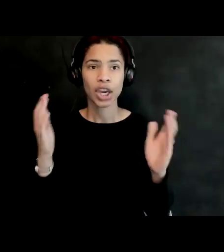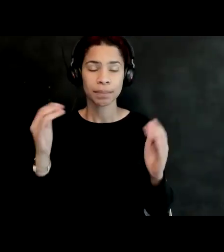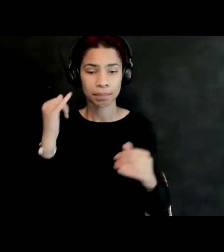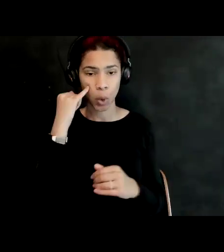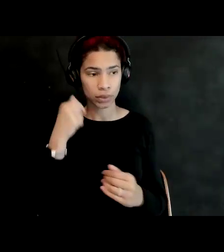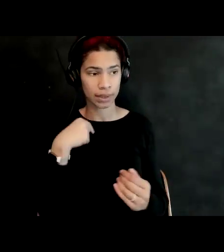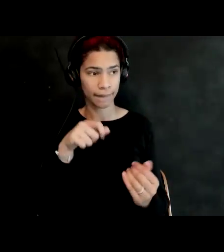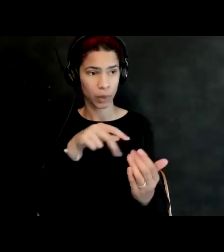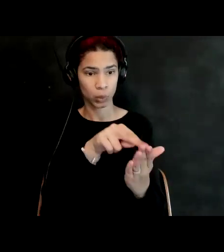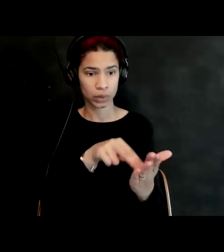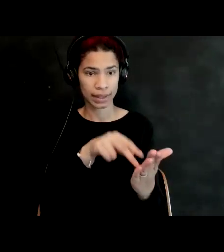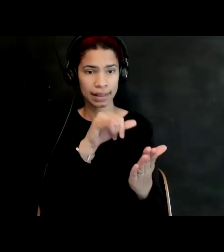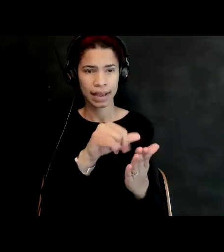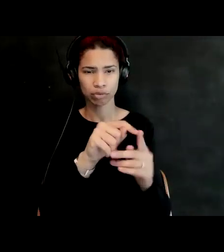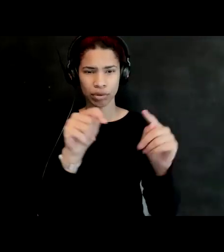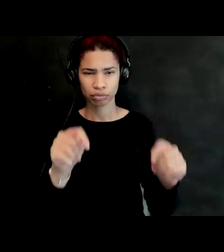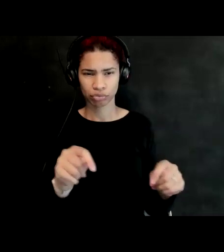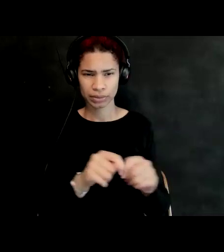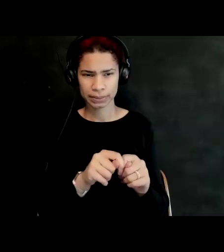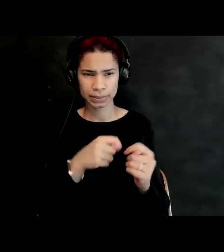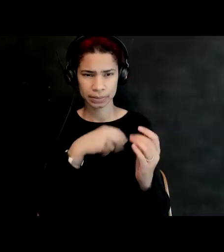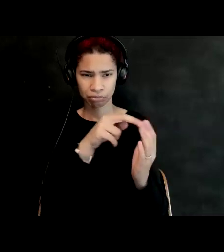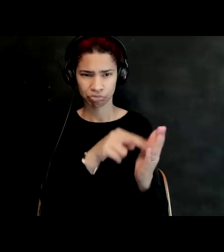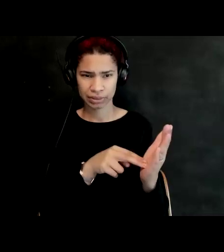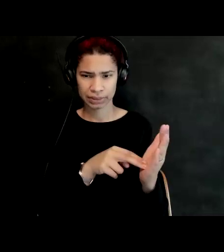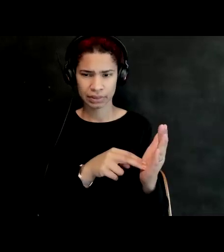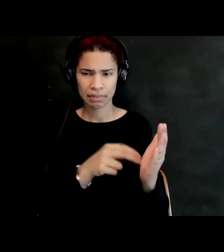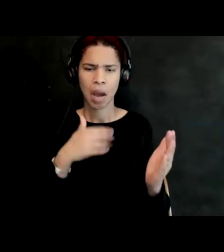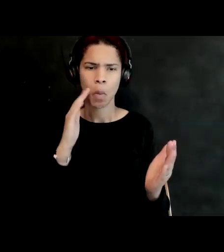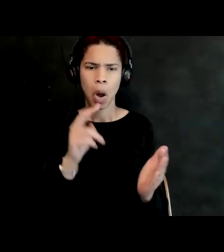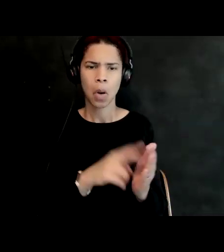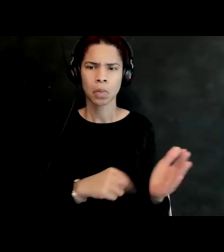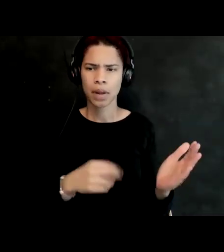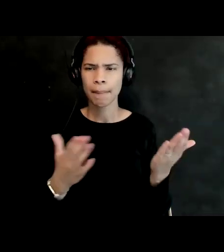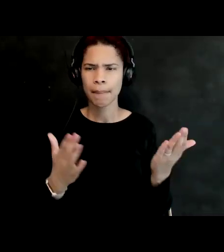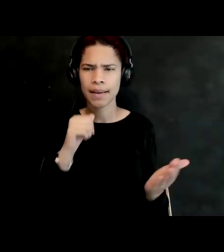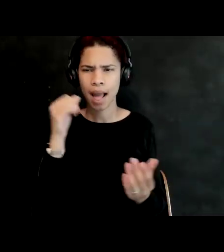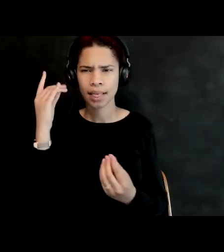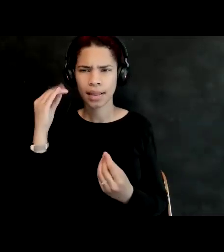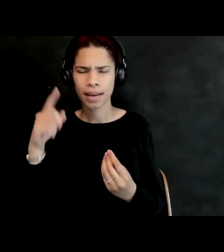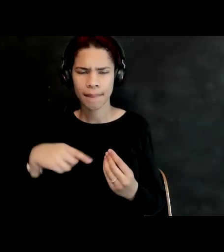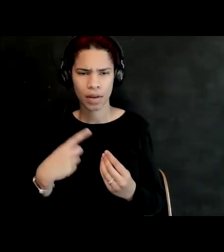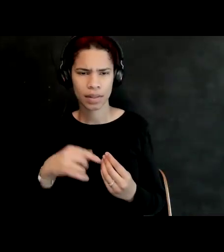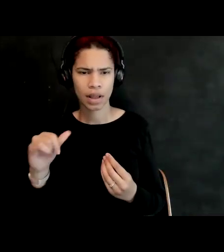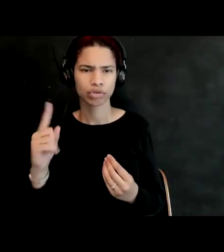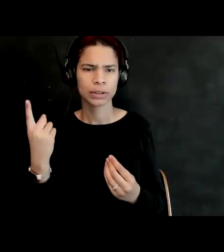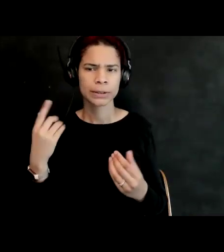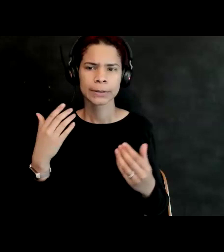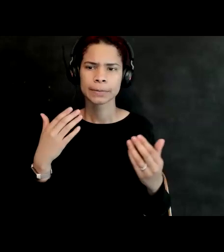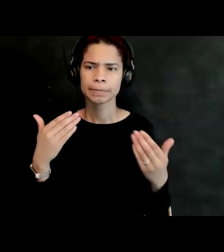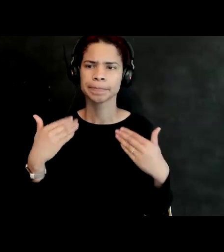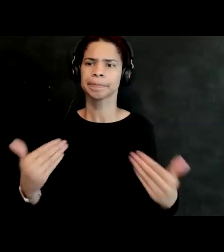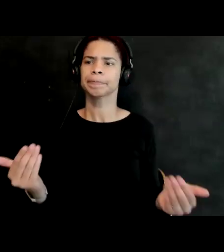to read that transcript, I would have breezed past this maybe and just went on, you know, through the